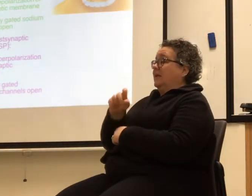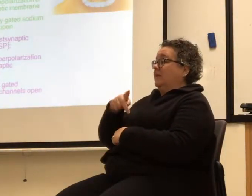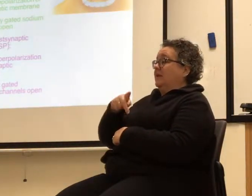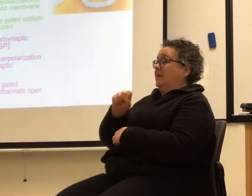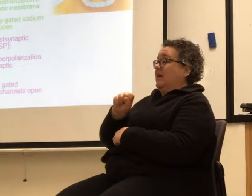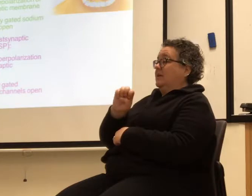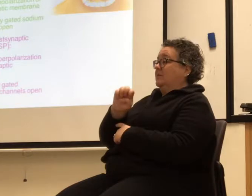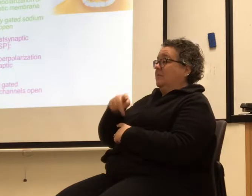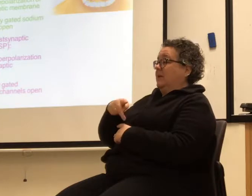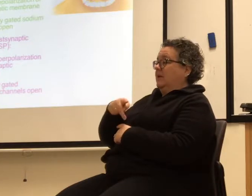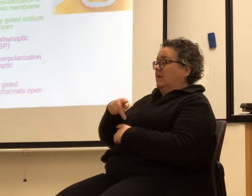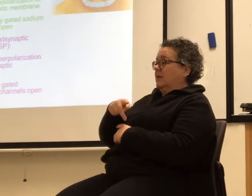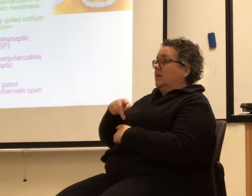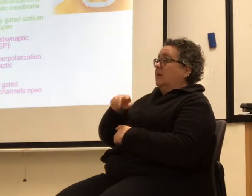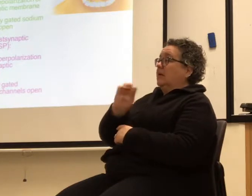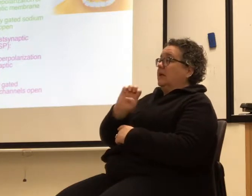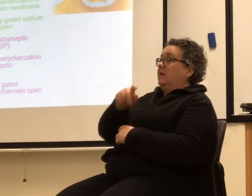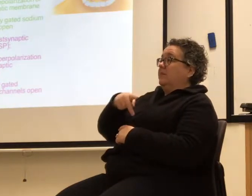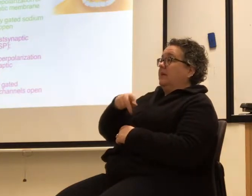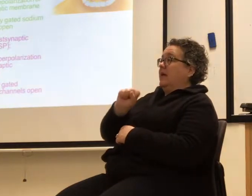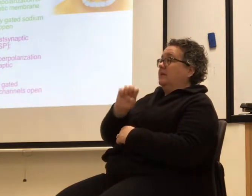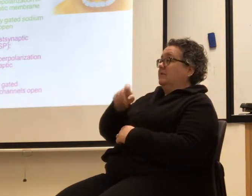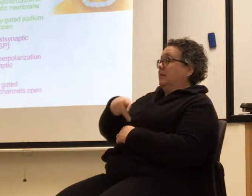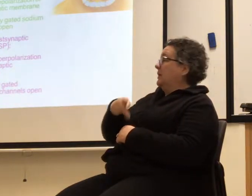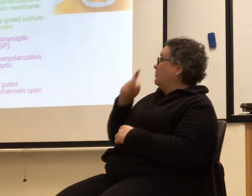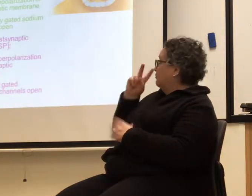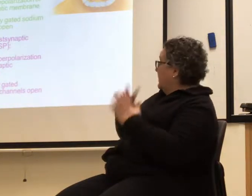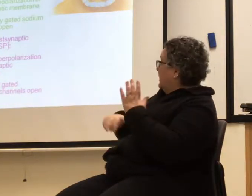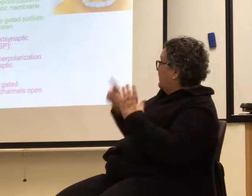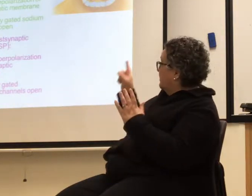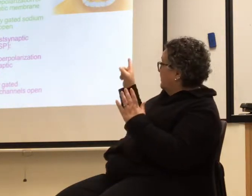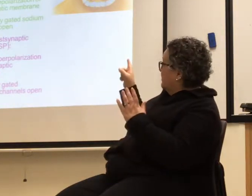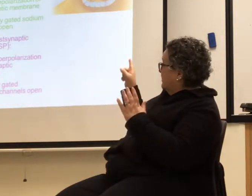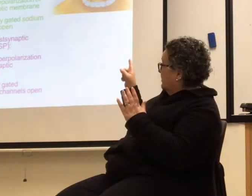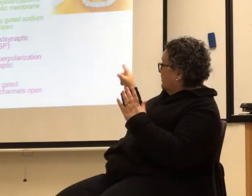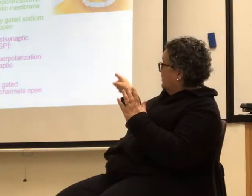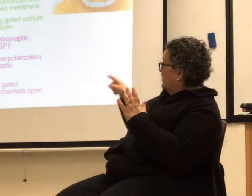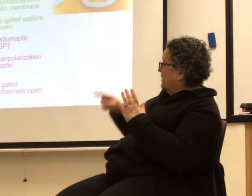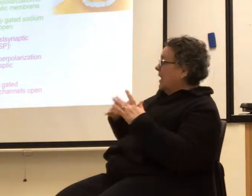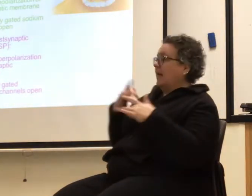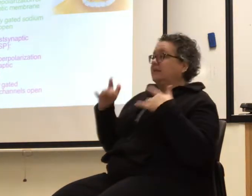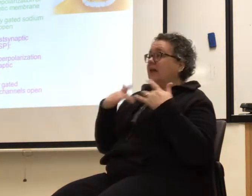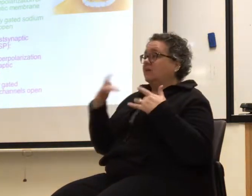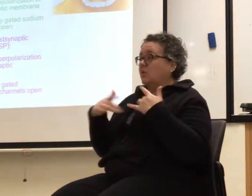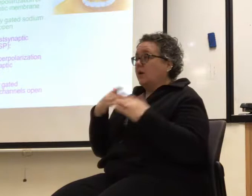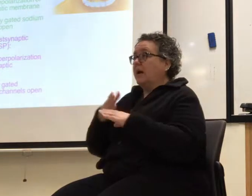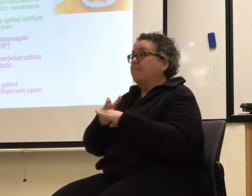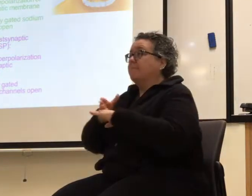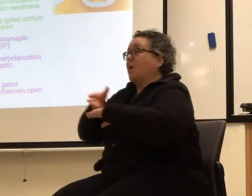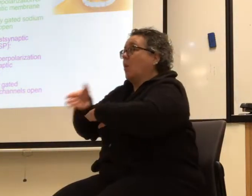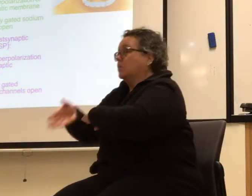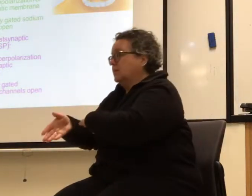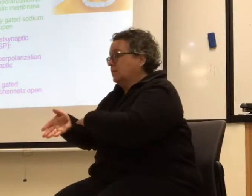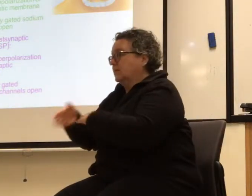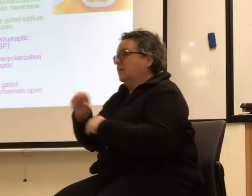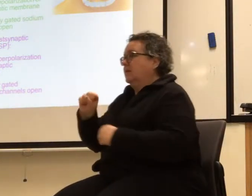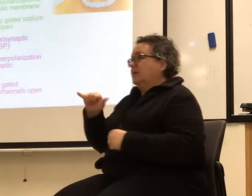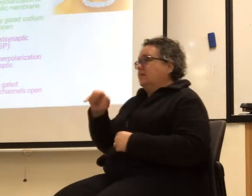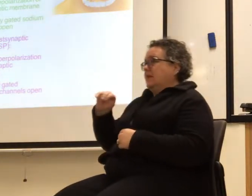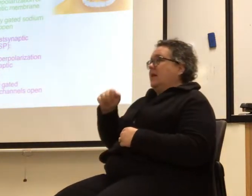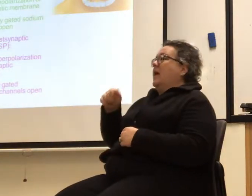EPSP is used, read what it says on the slide, excitatory postsynaptic potential.